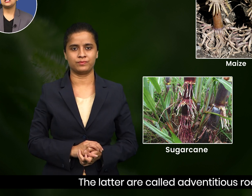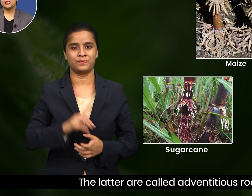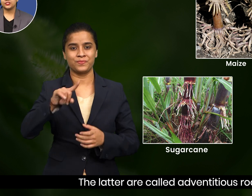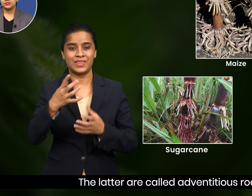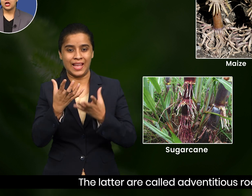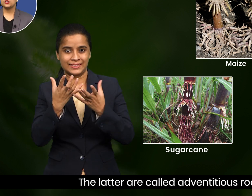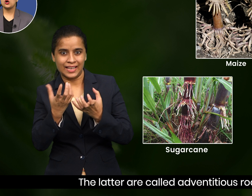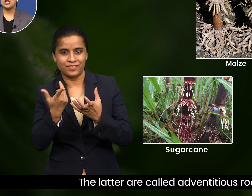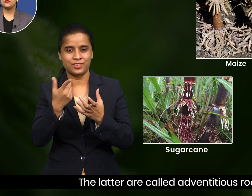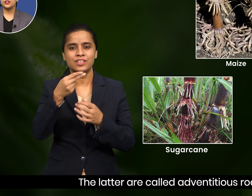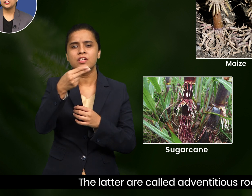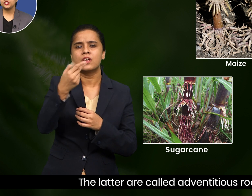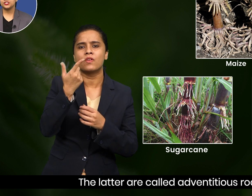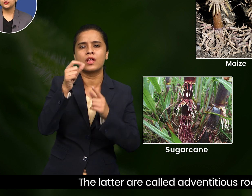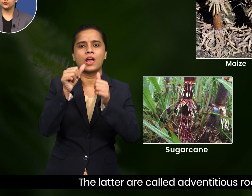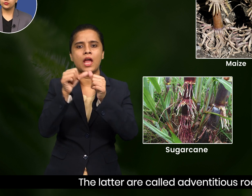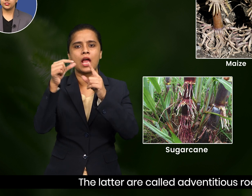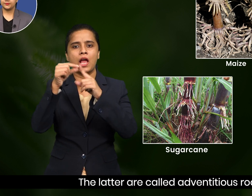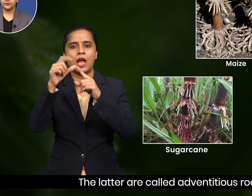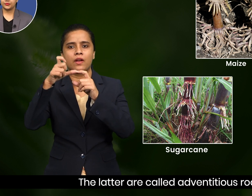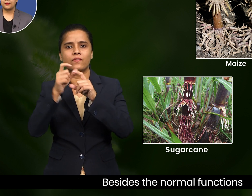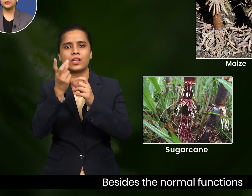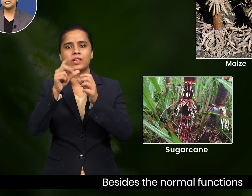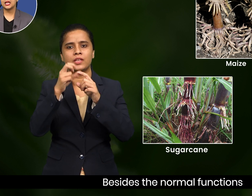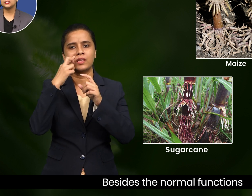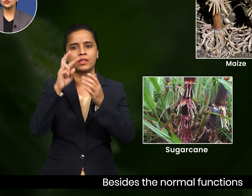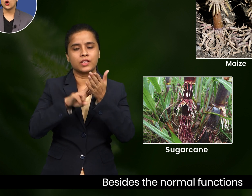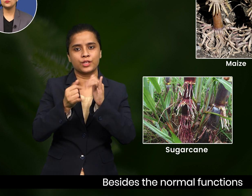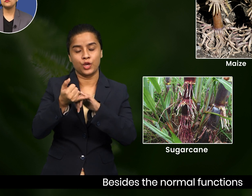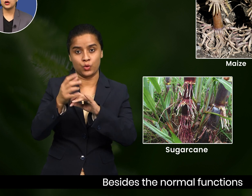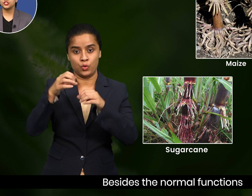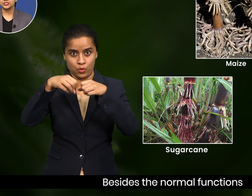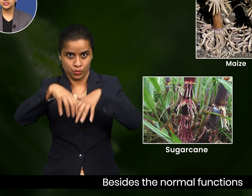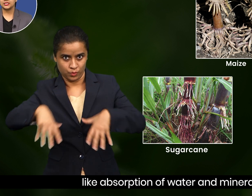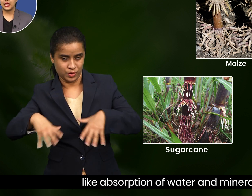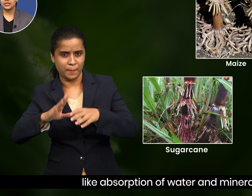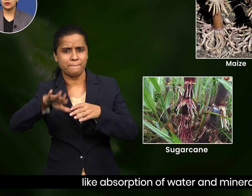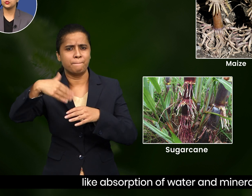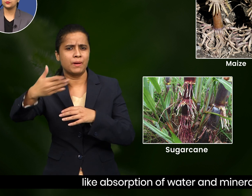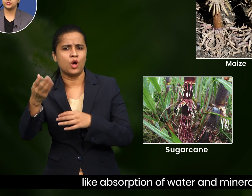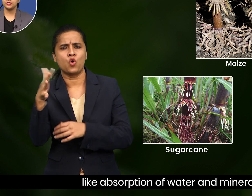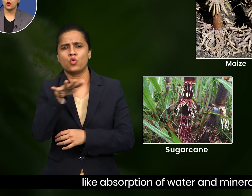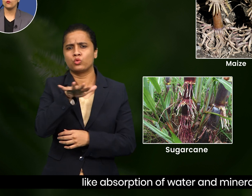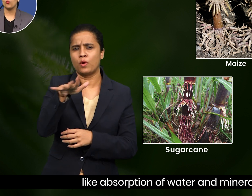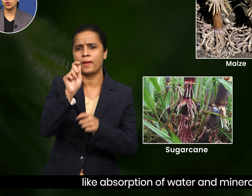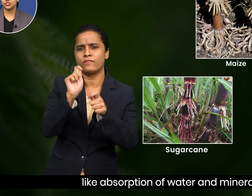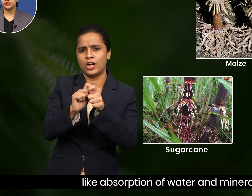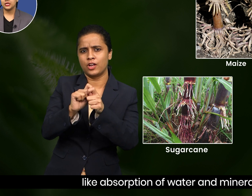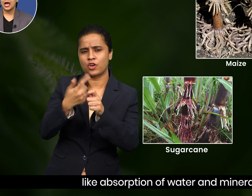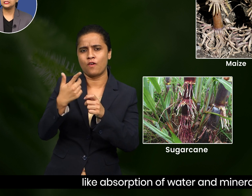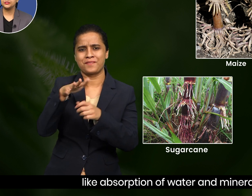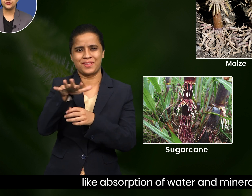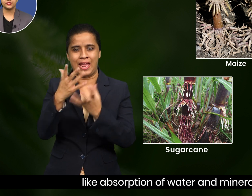The latter are called adventitious roots. Besides the normal functions like absorption of